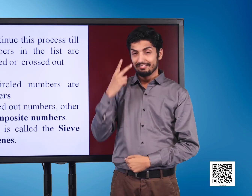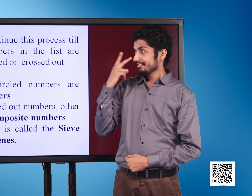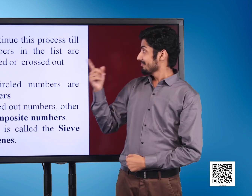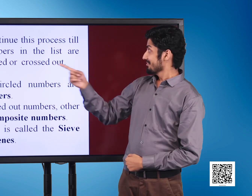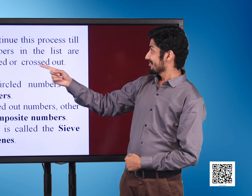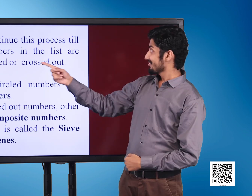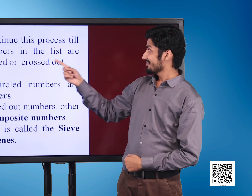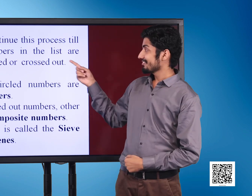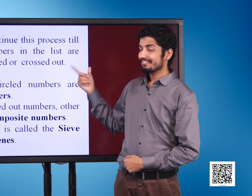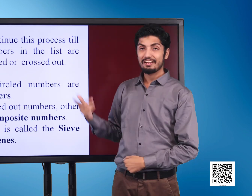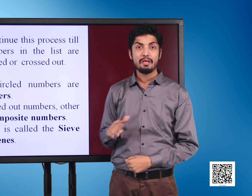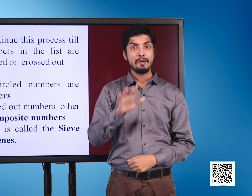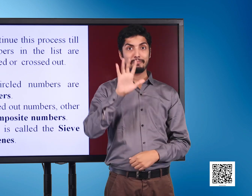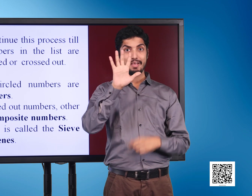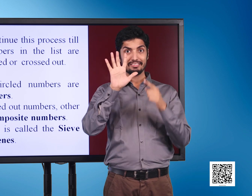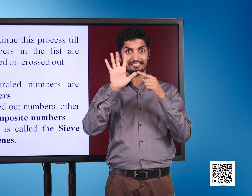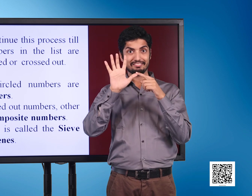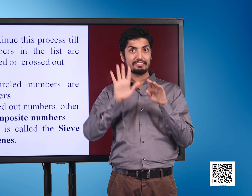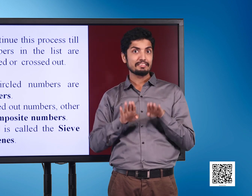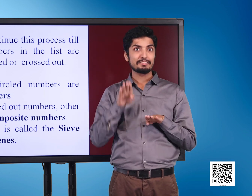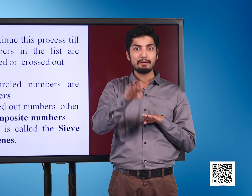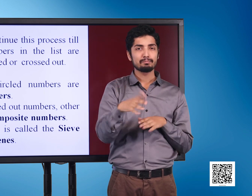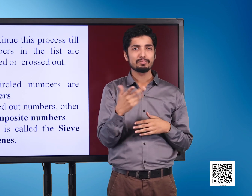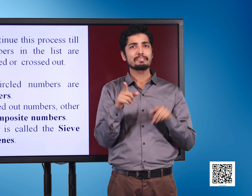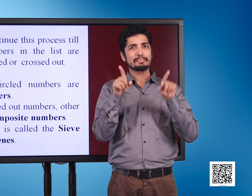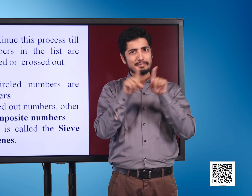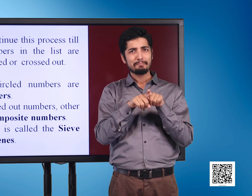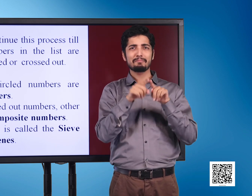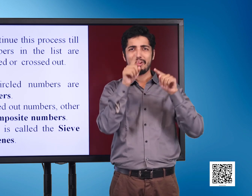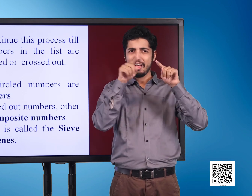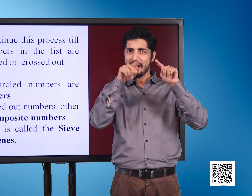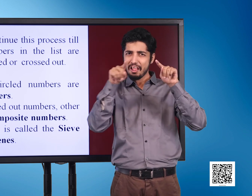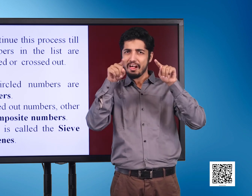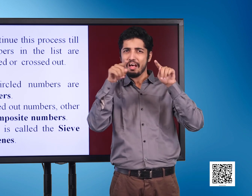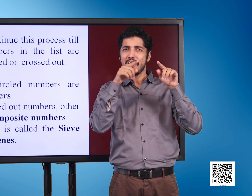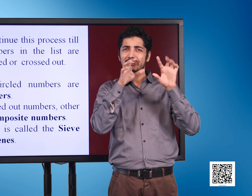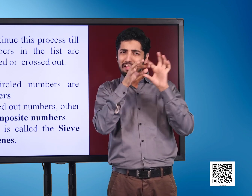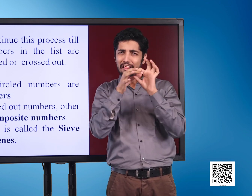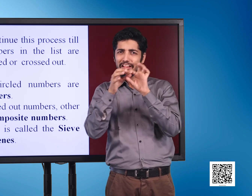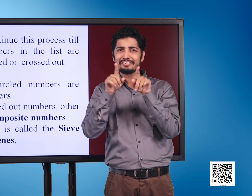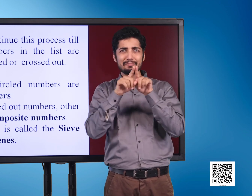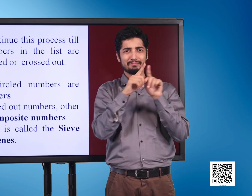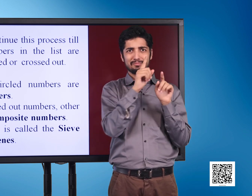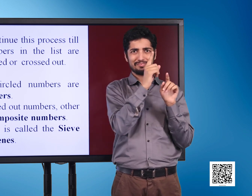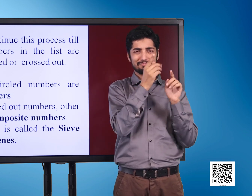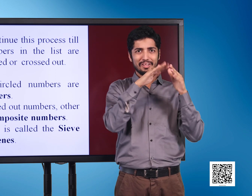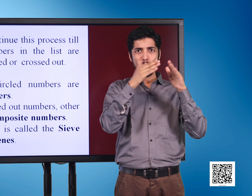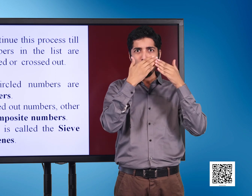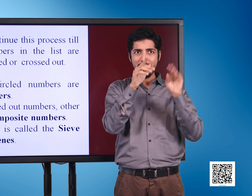Step 5. Continue this process till all the numbers in the list are either encircled or